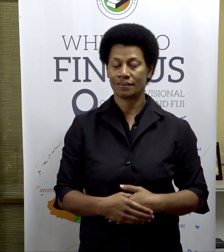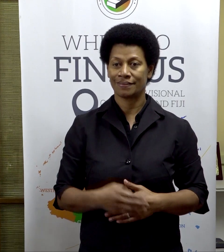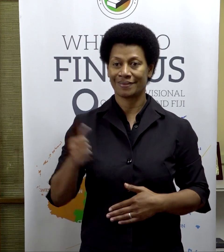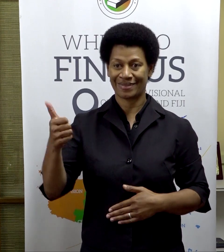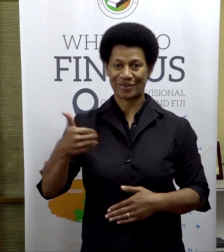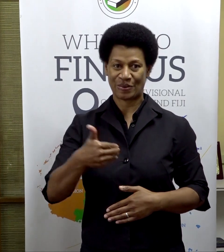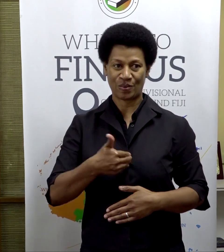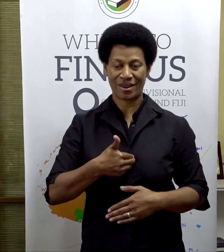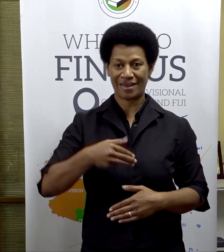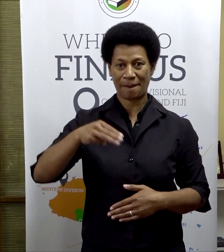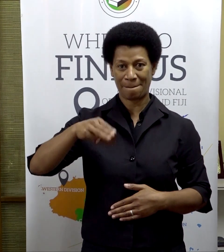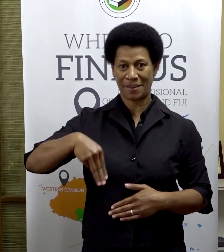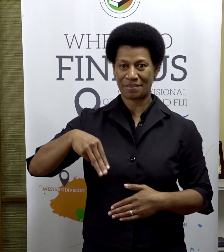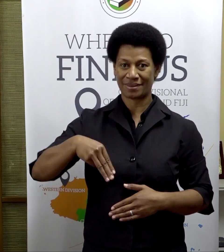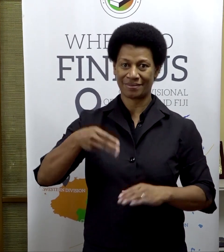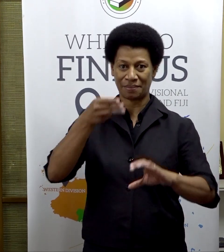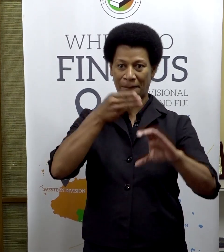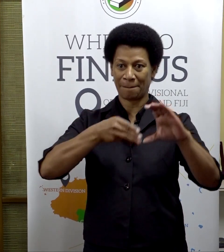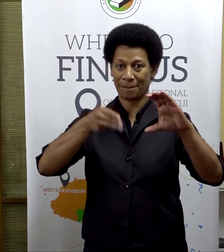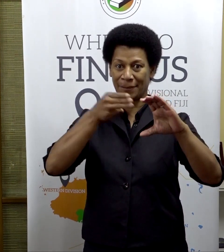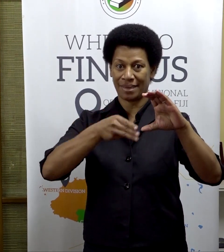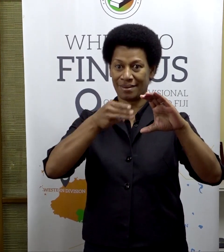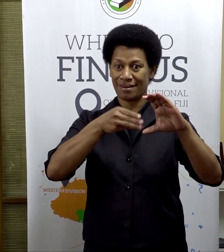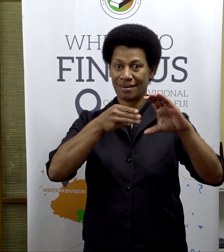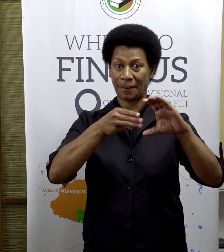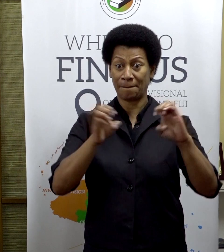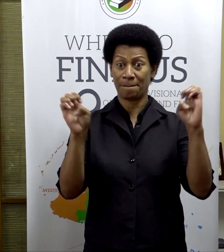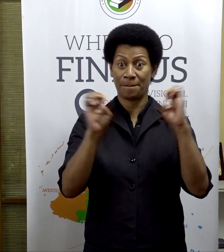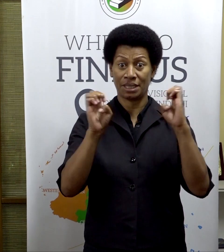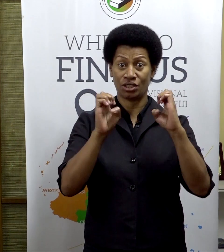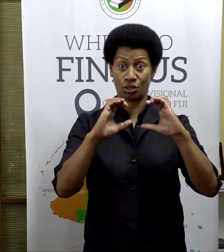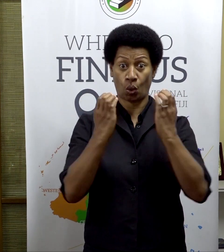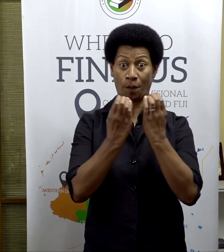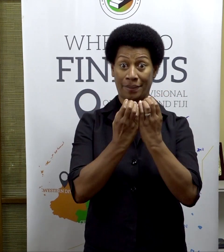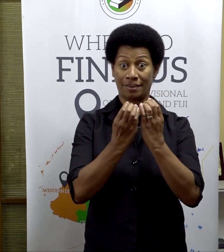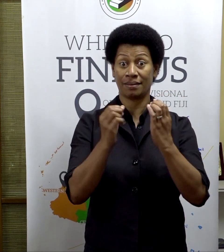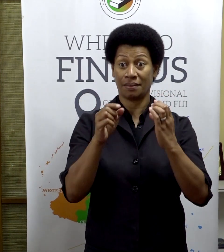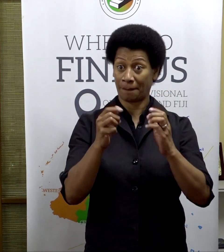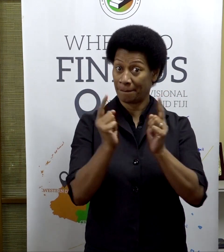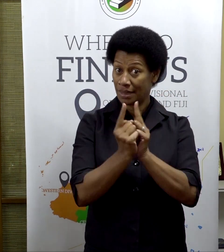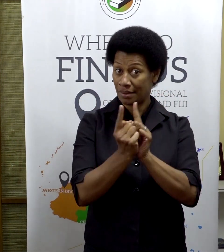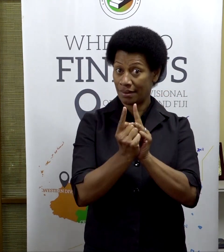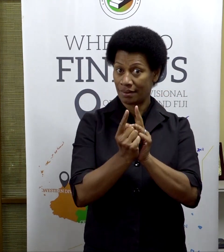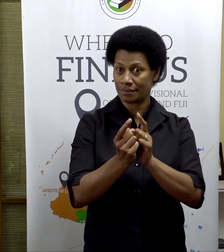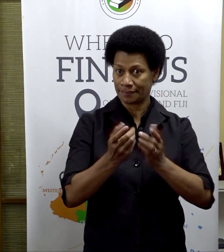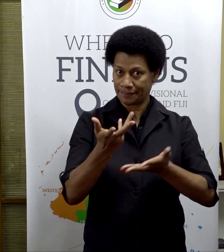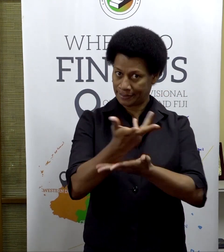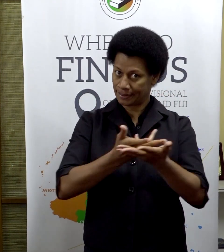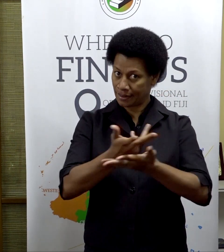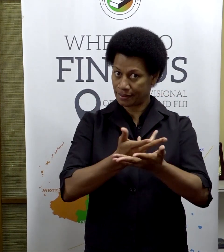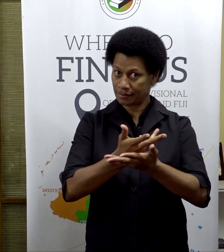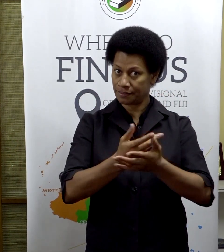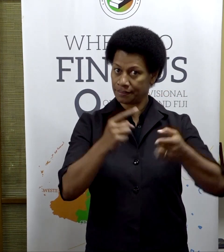Good morning, members of the media. Following the emergency committee meeting this morning, the following was discussed.